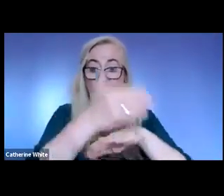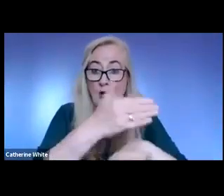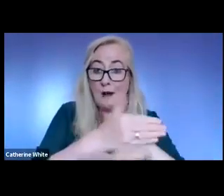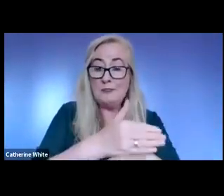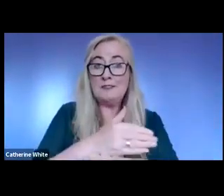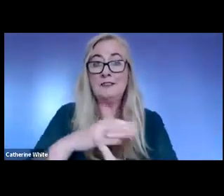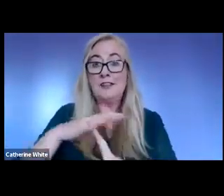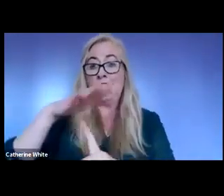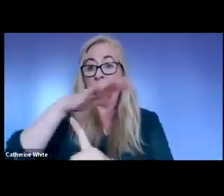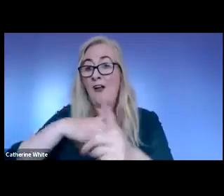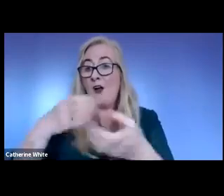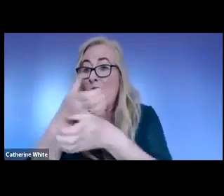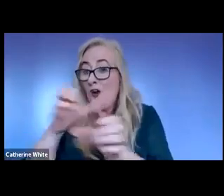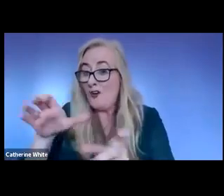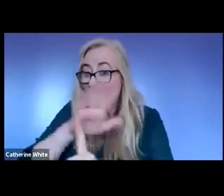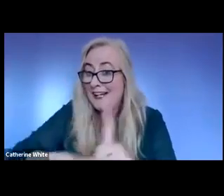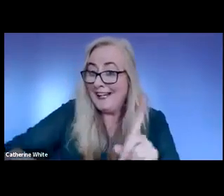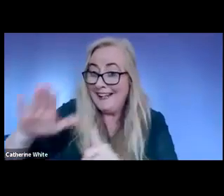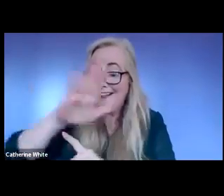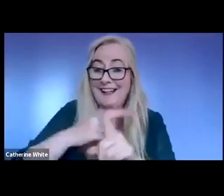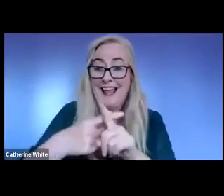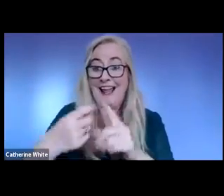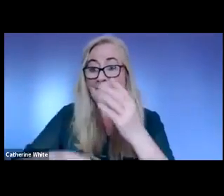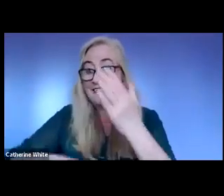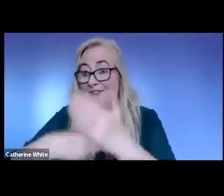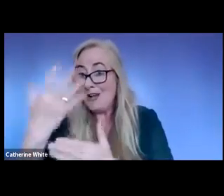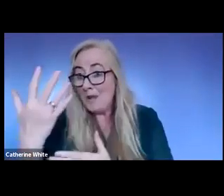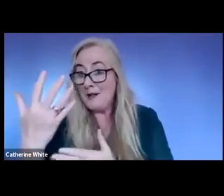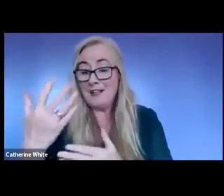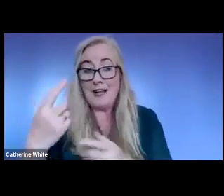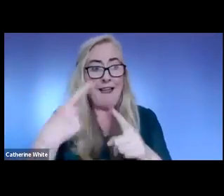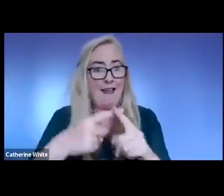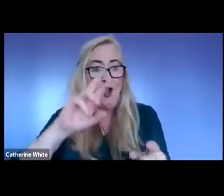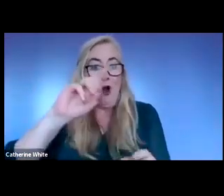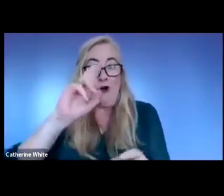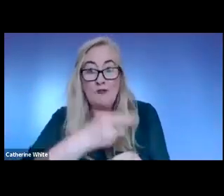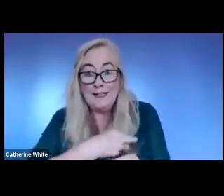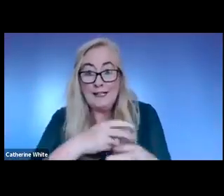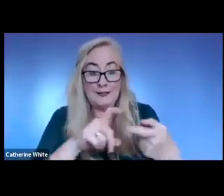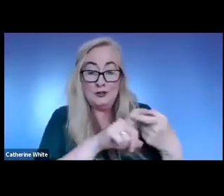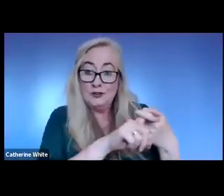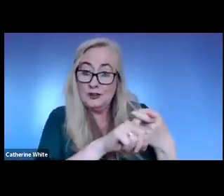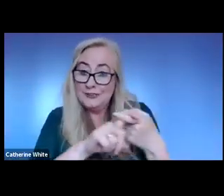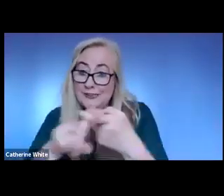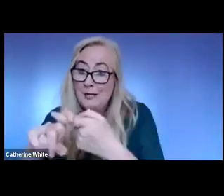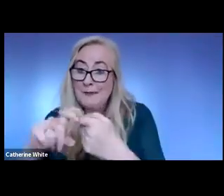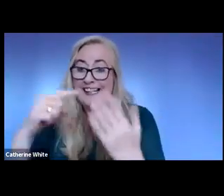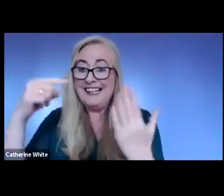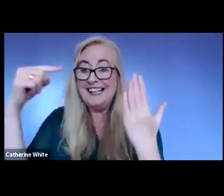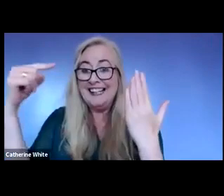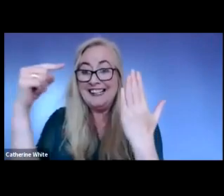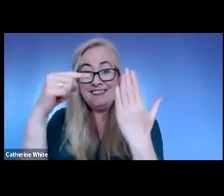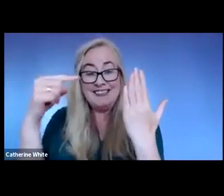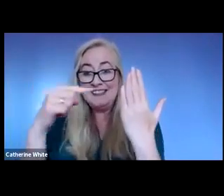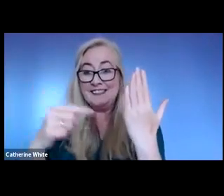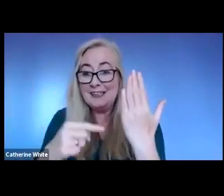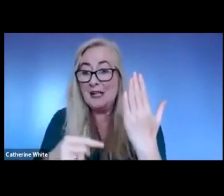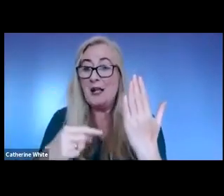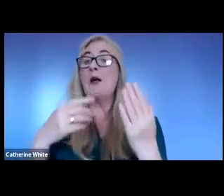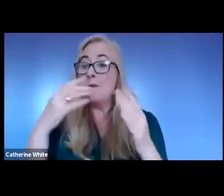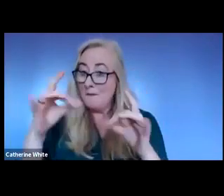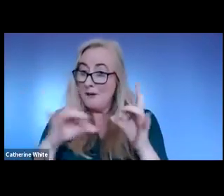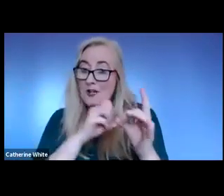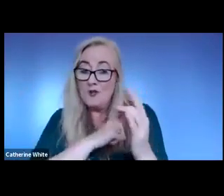and regional development, and also in terms of a real sustainable progress index to measure our policies against